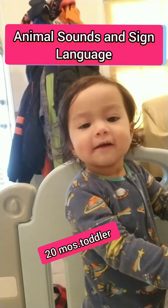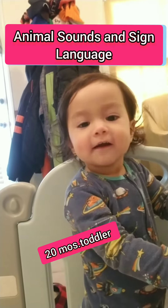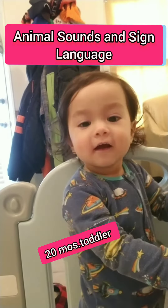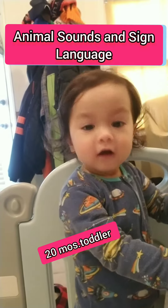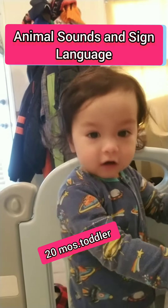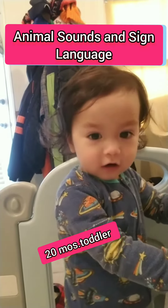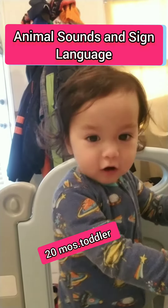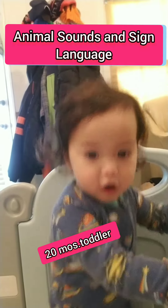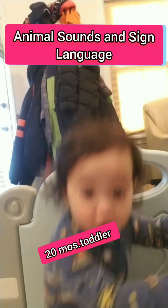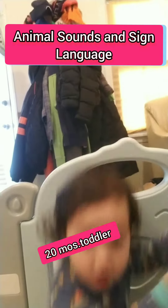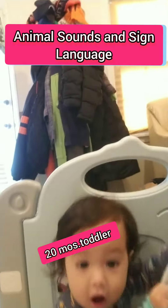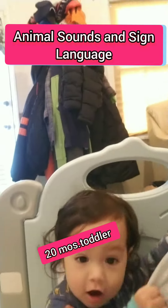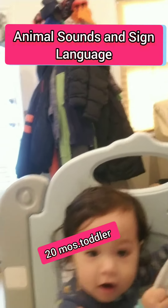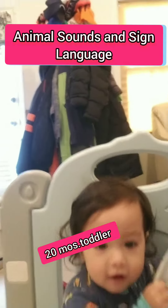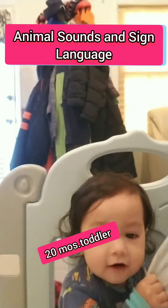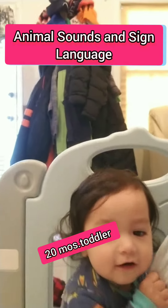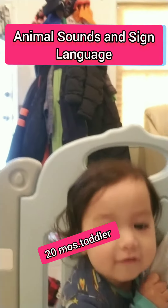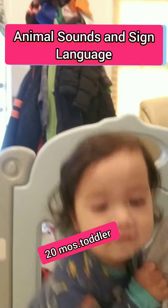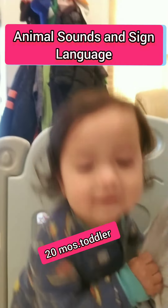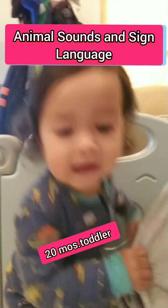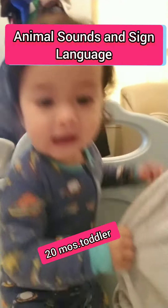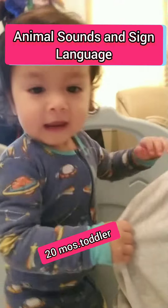dog what's the dog say